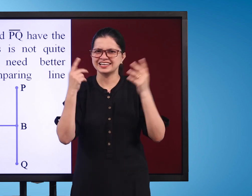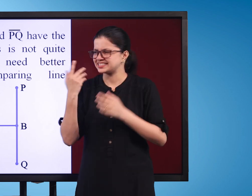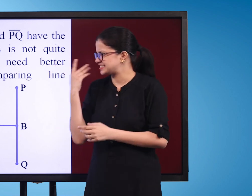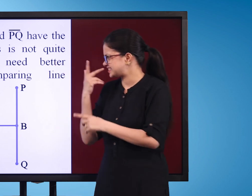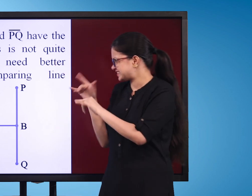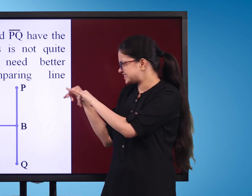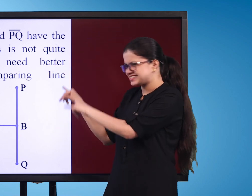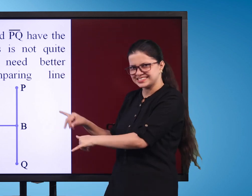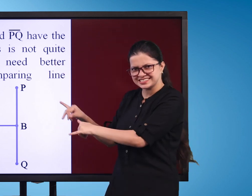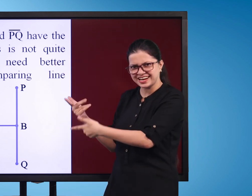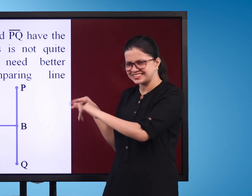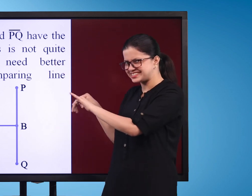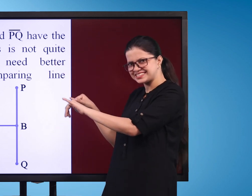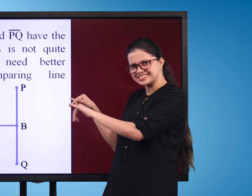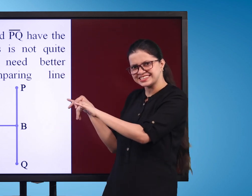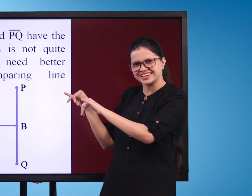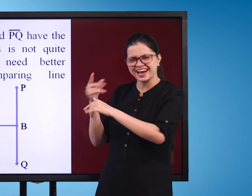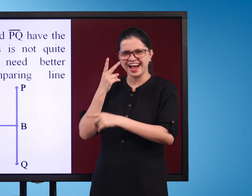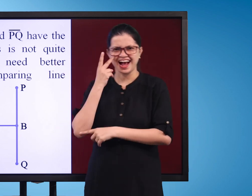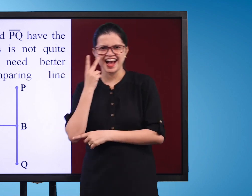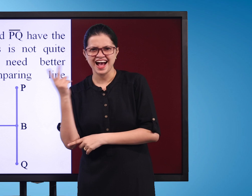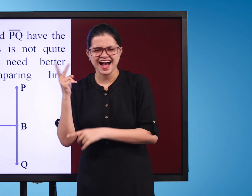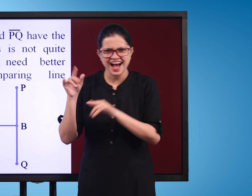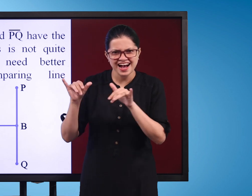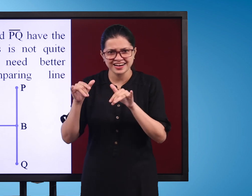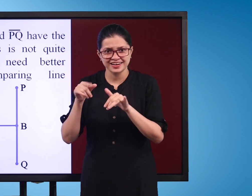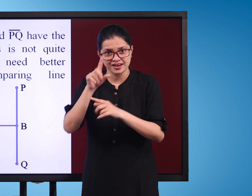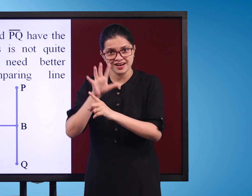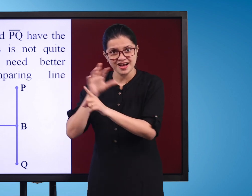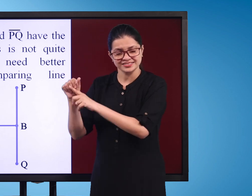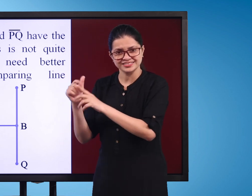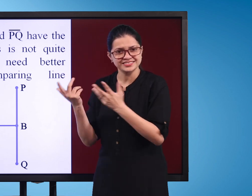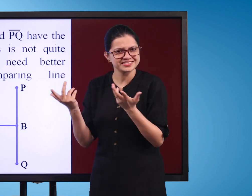So we need better methods of comparing line segments.